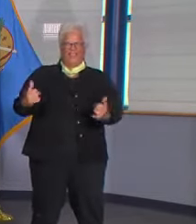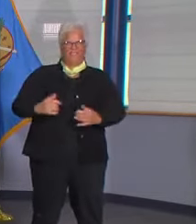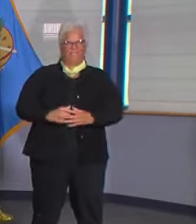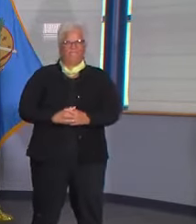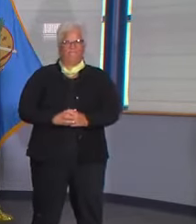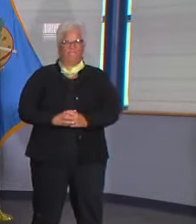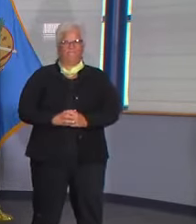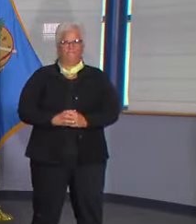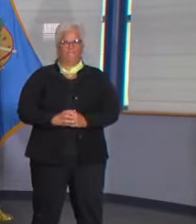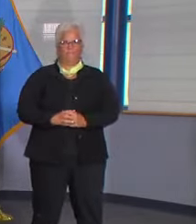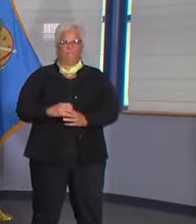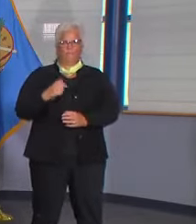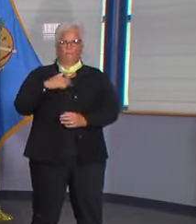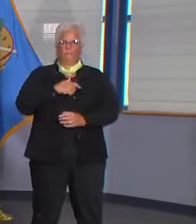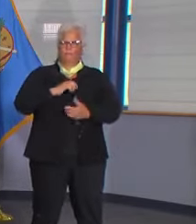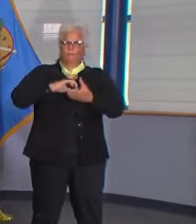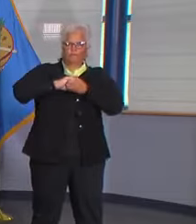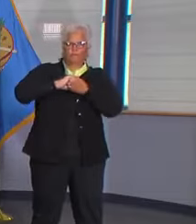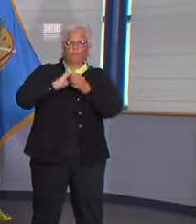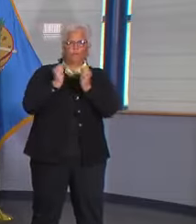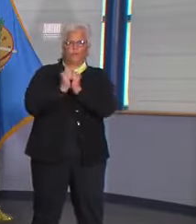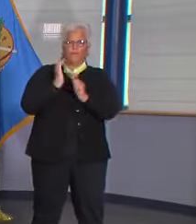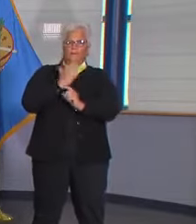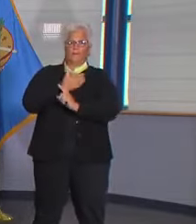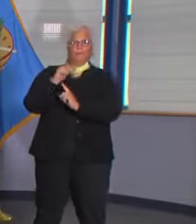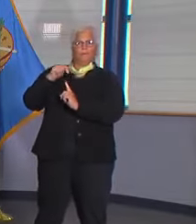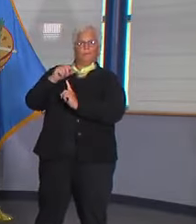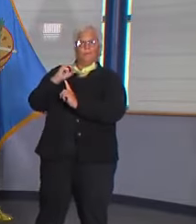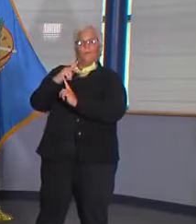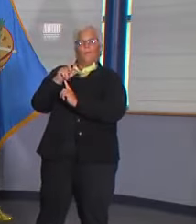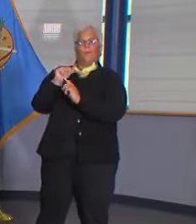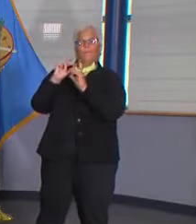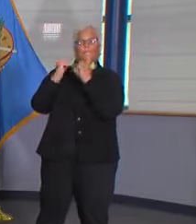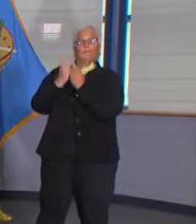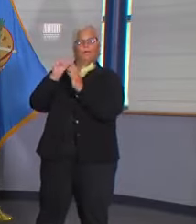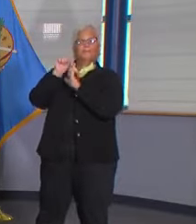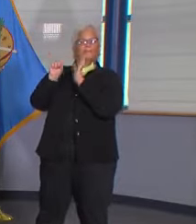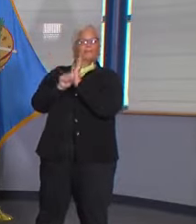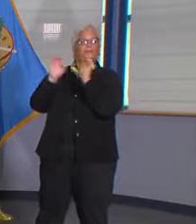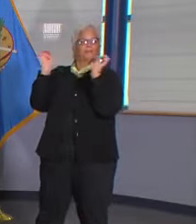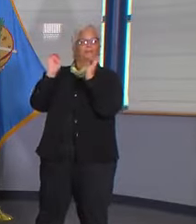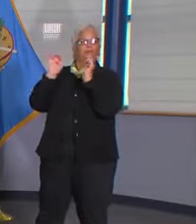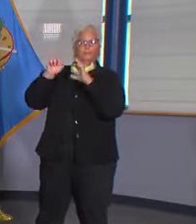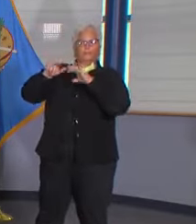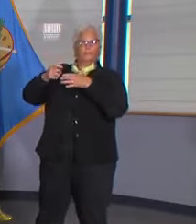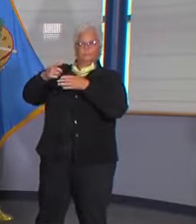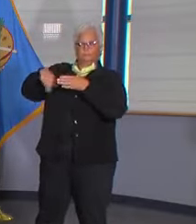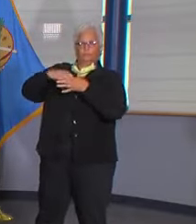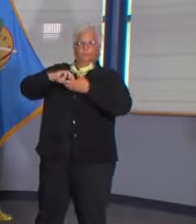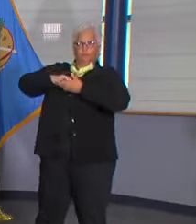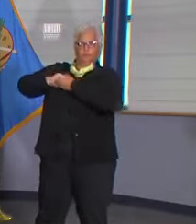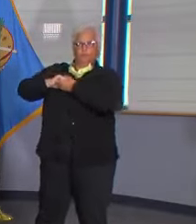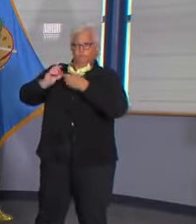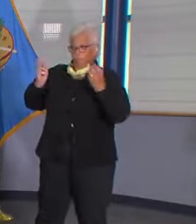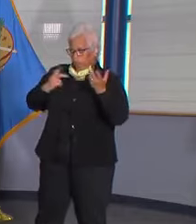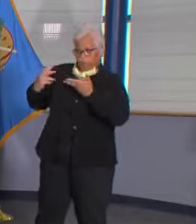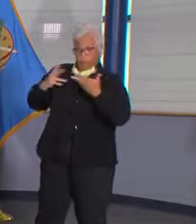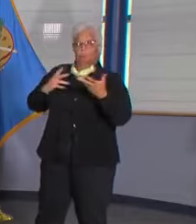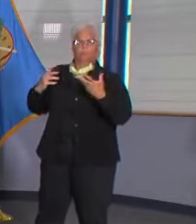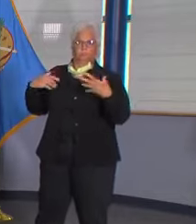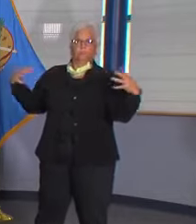Emergency Management, and we're appreciative of their efforts down there. Today, the state of Louisiana requested helicopter search